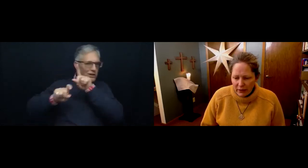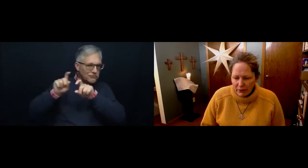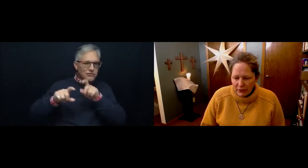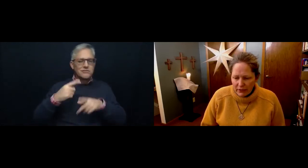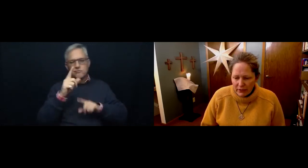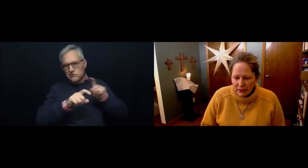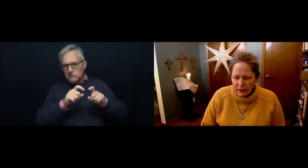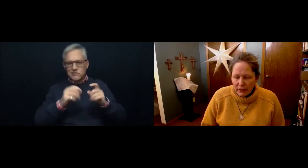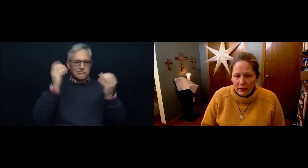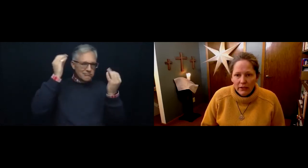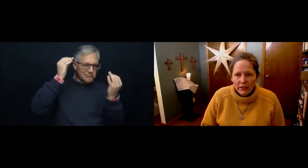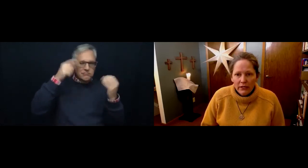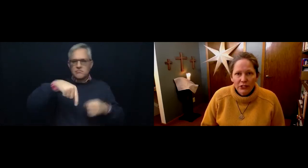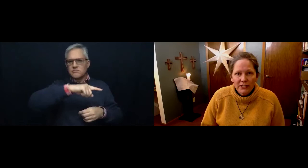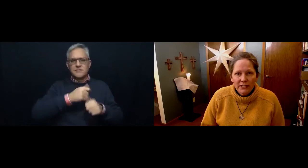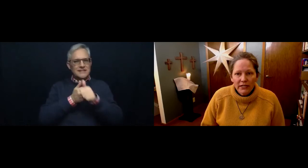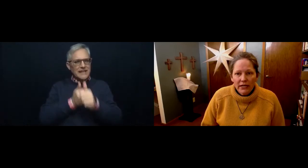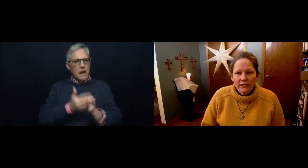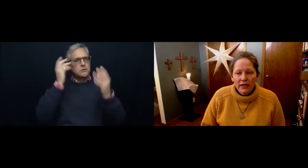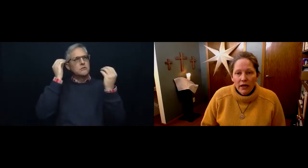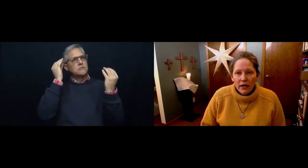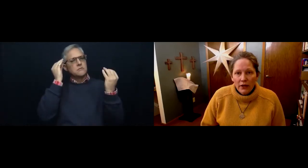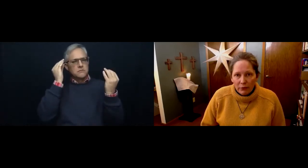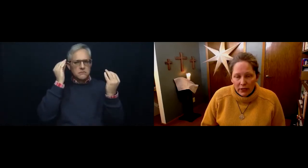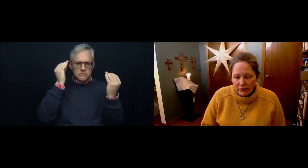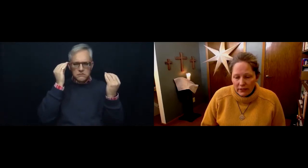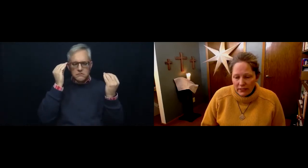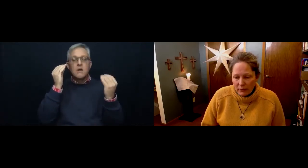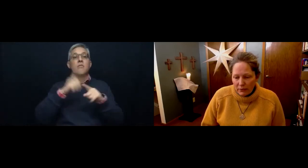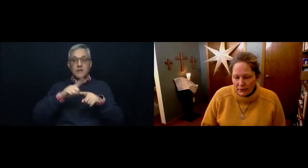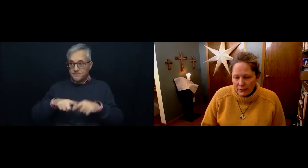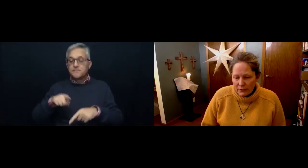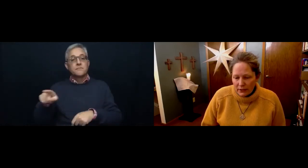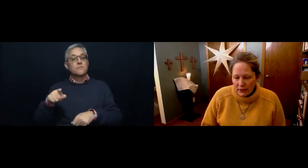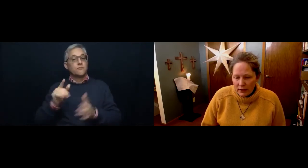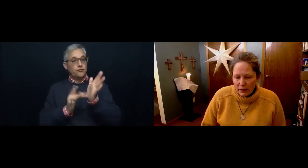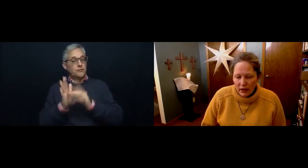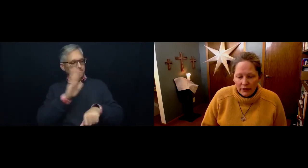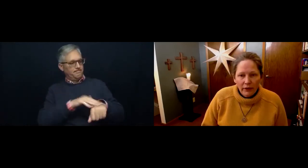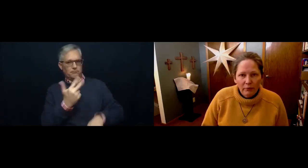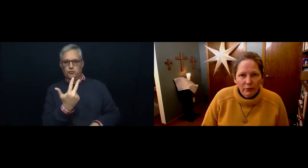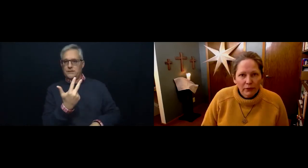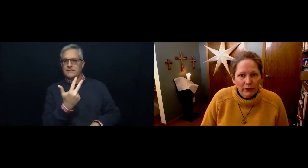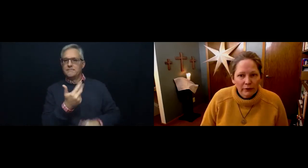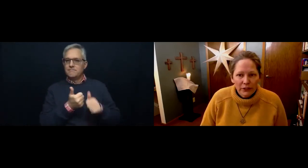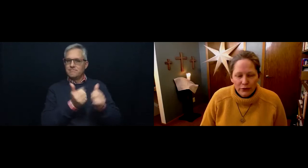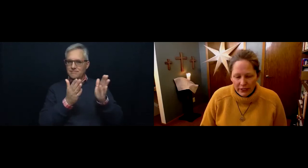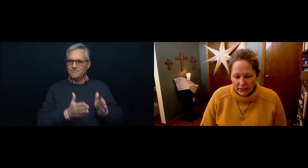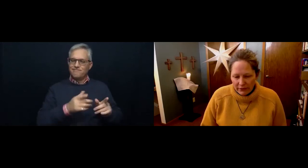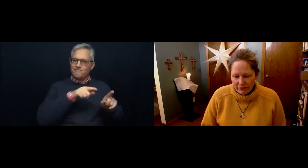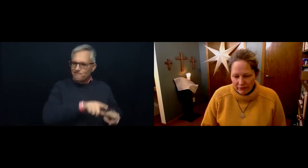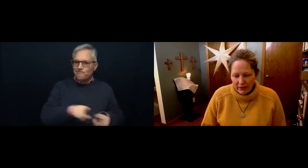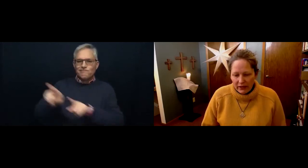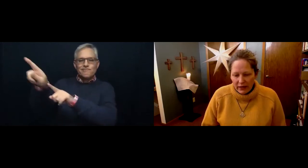the disciples, Jesus takes 3 of the disciples on a prayer